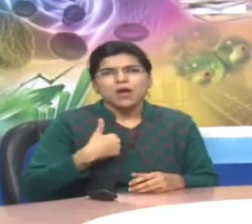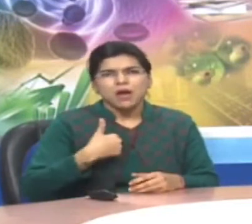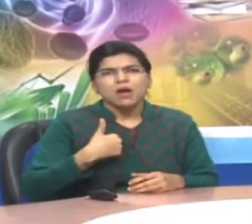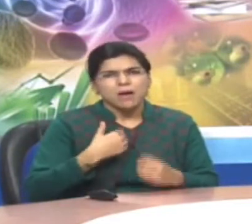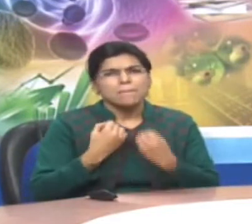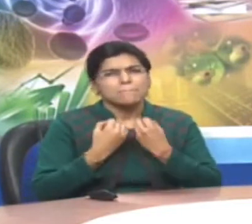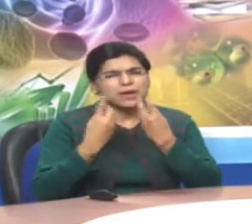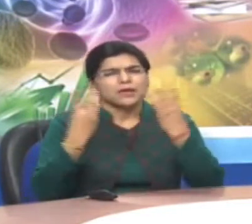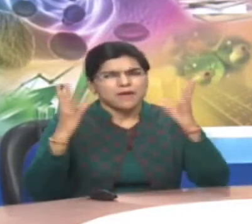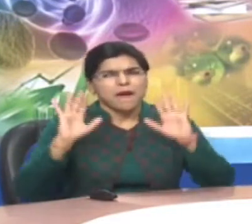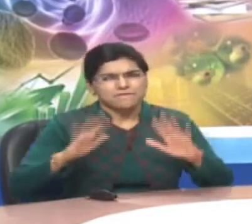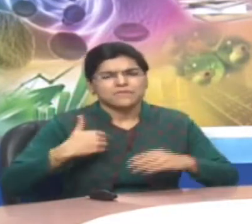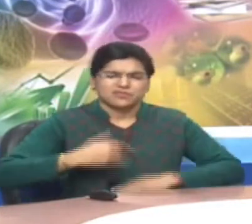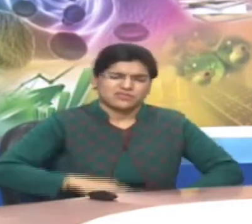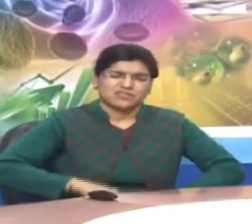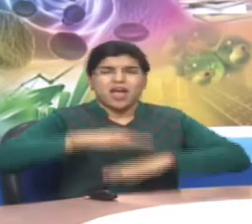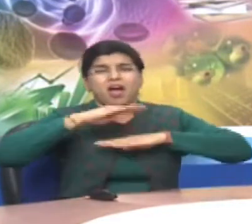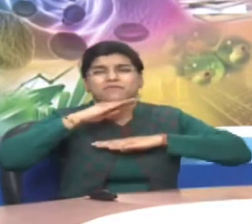I have been